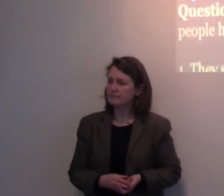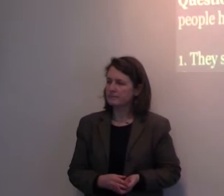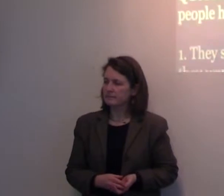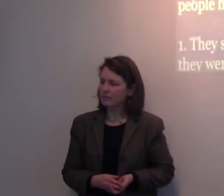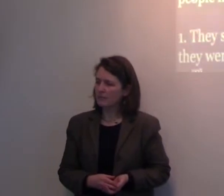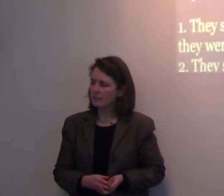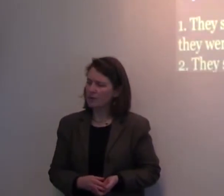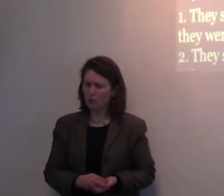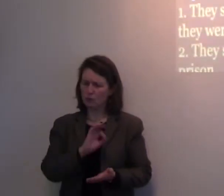Question.